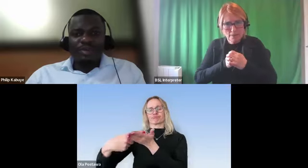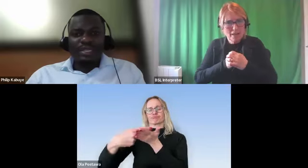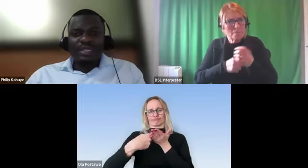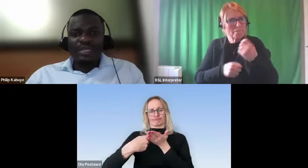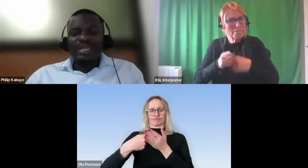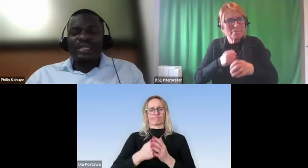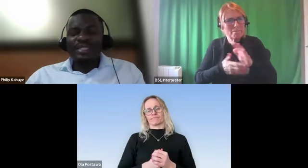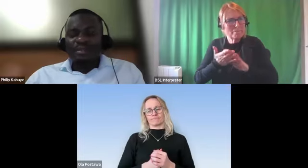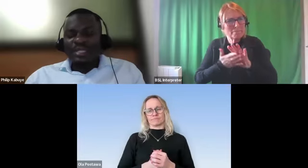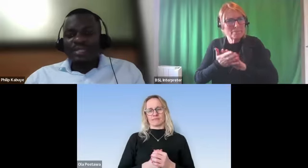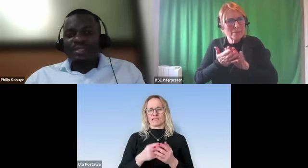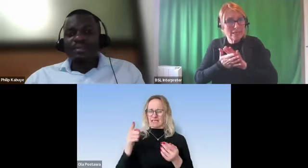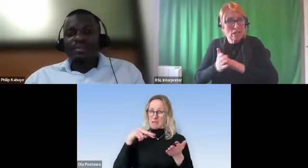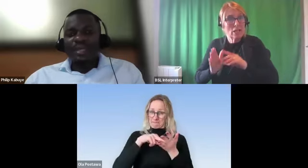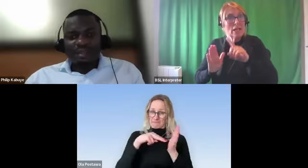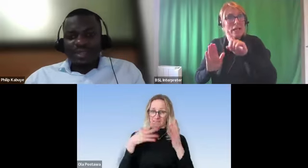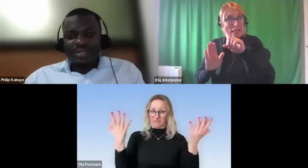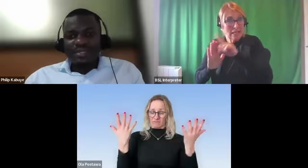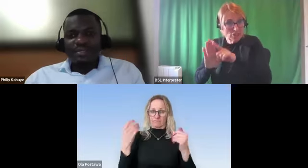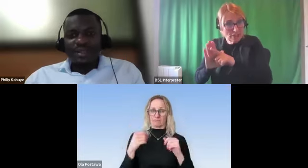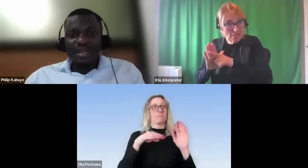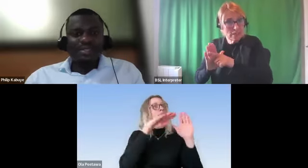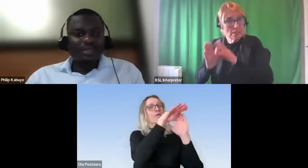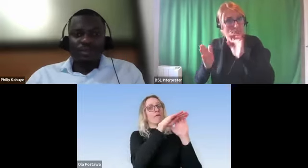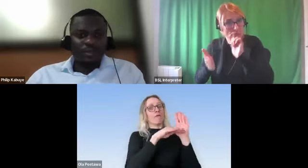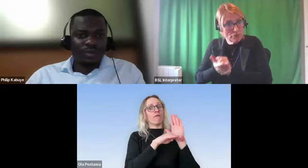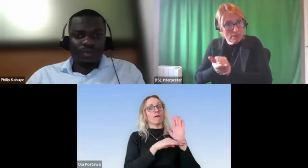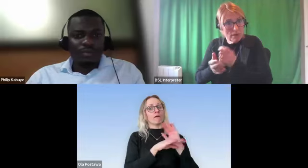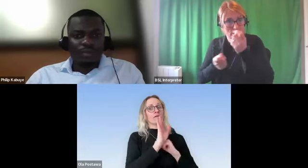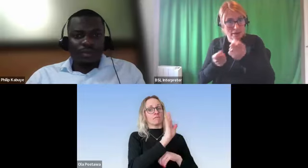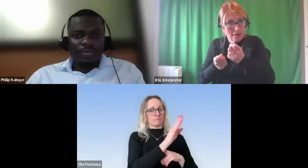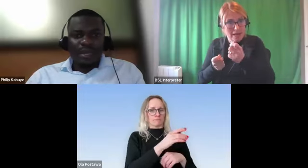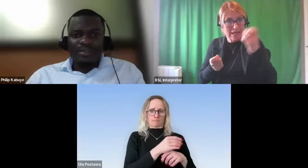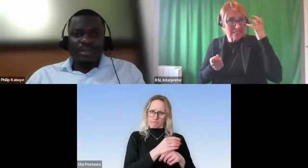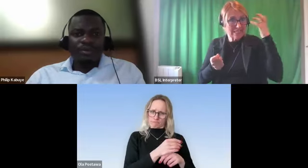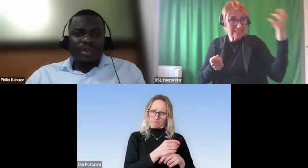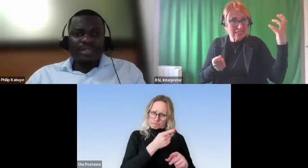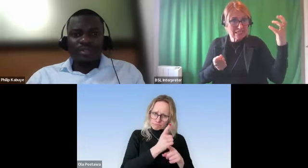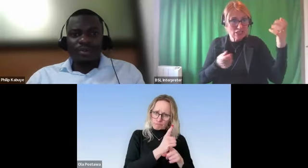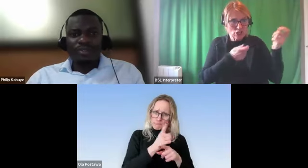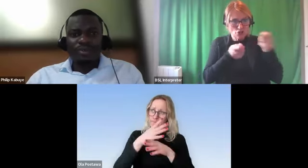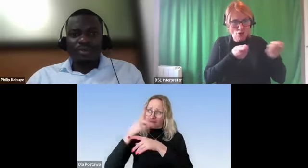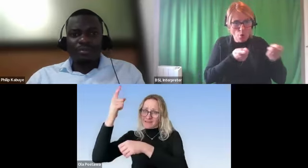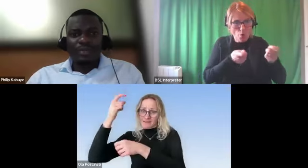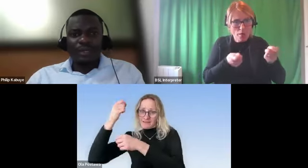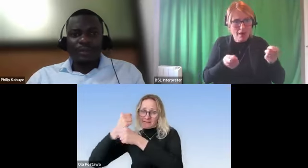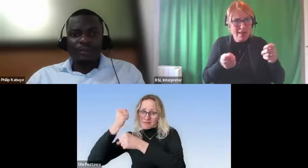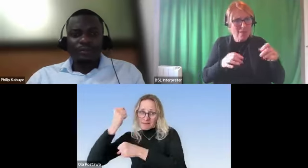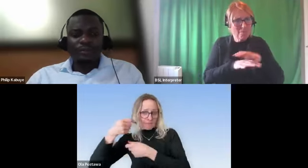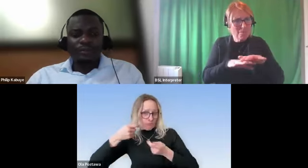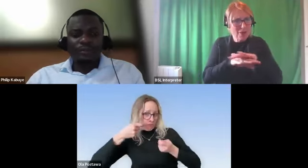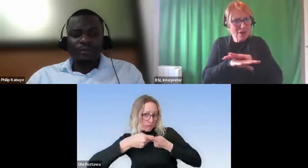lines between the legitimate governance and state control. And in a way, this also